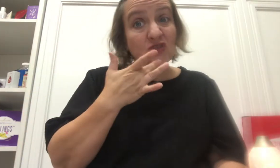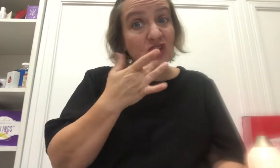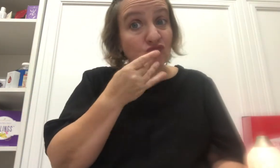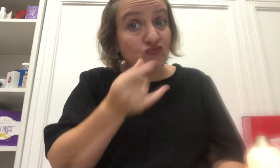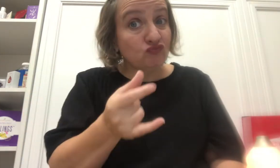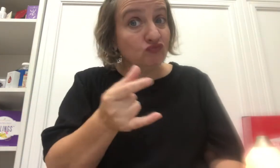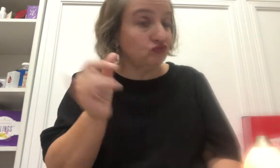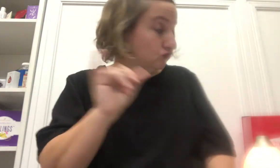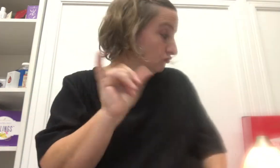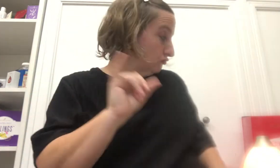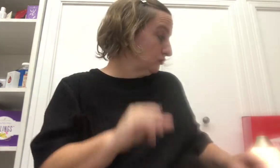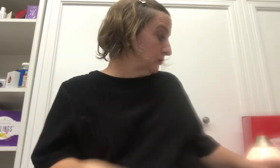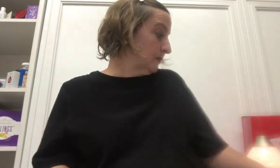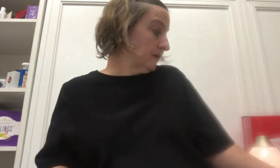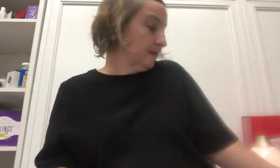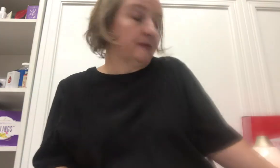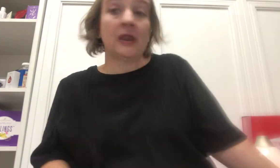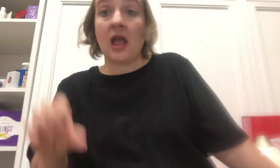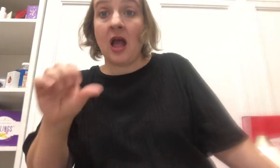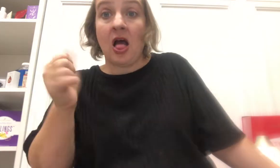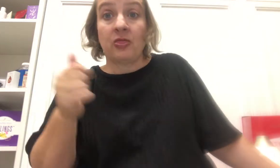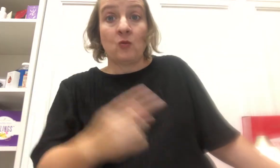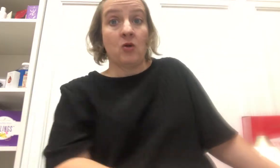It's also great for flavoring your water too.